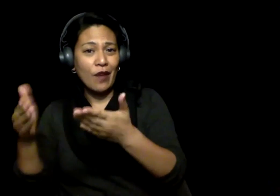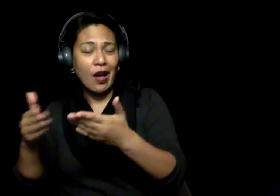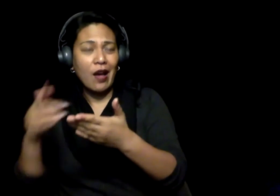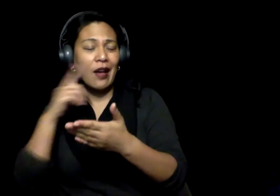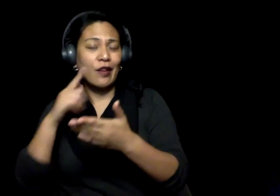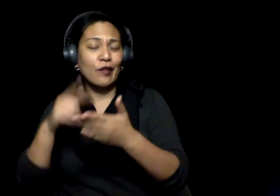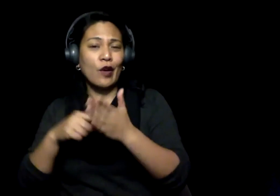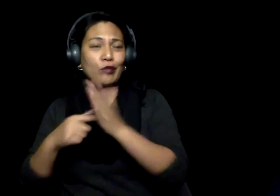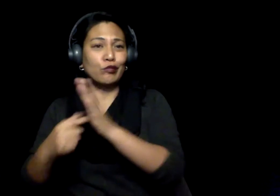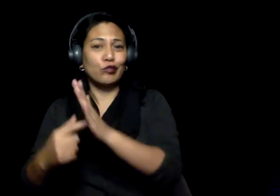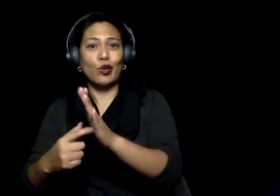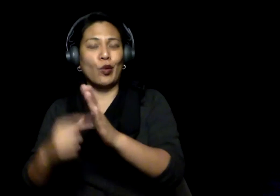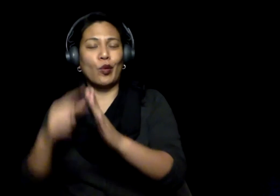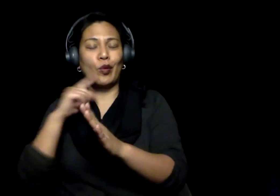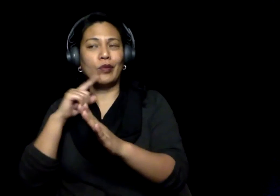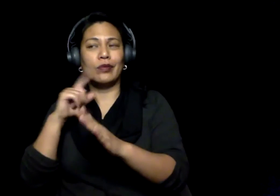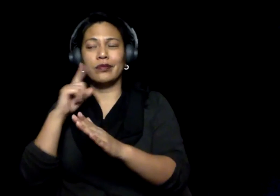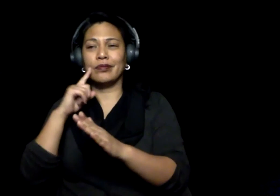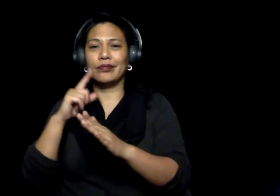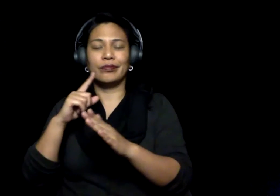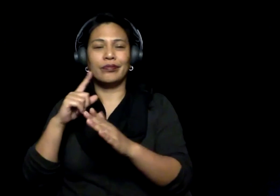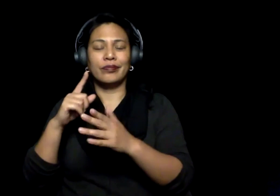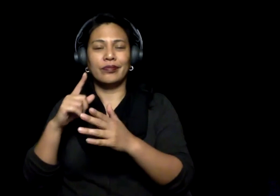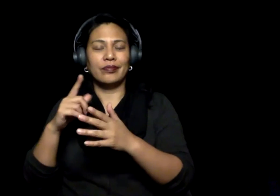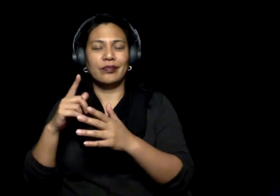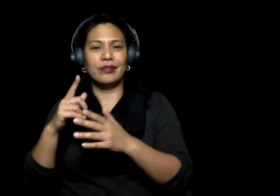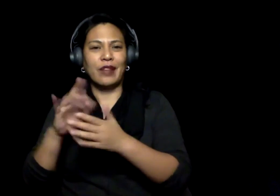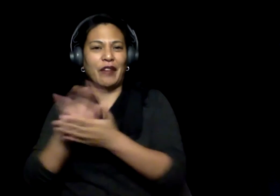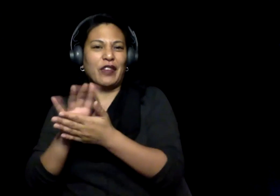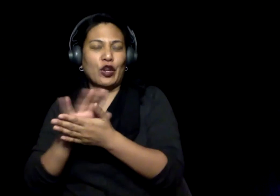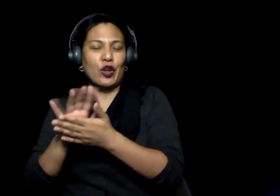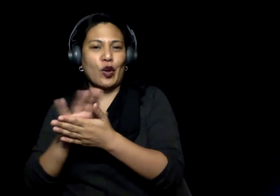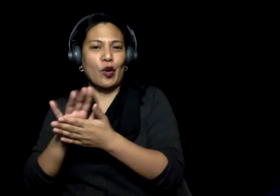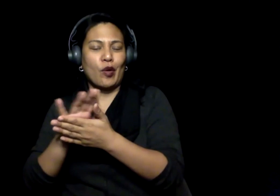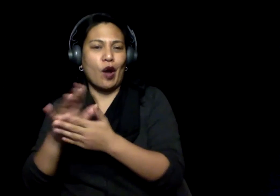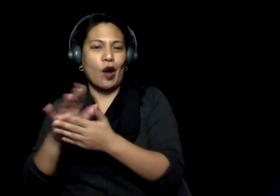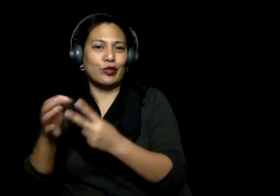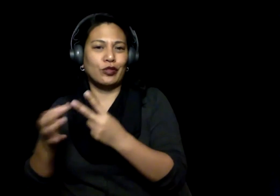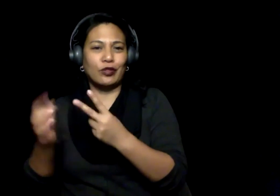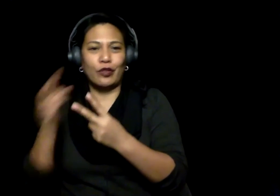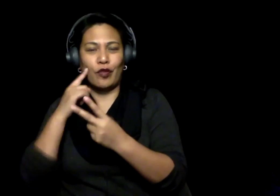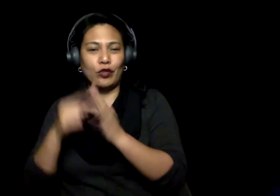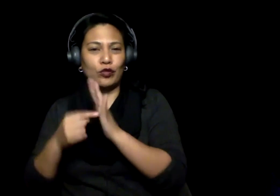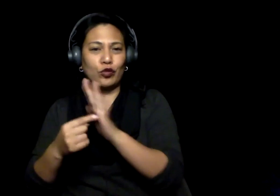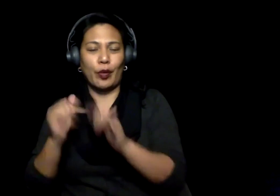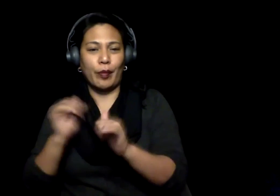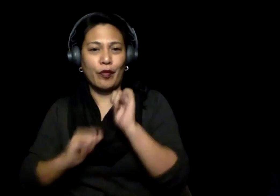the library branch afterwards or something like that. Are you looking for